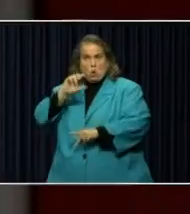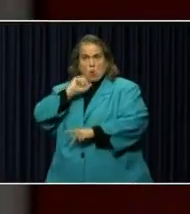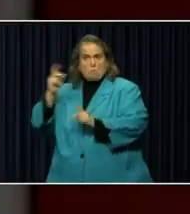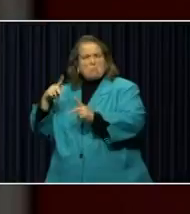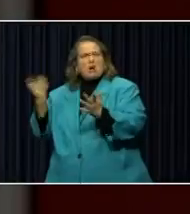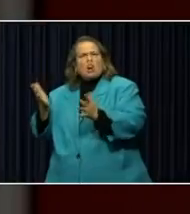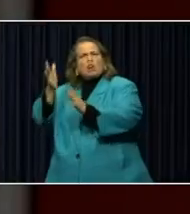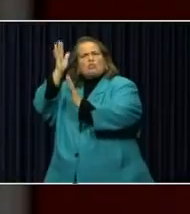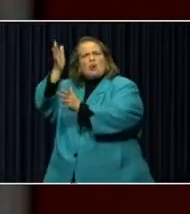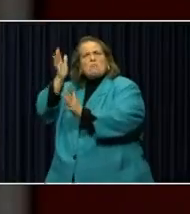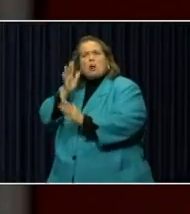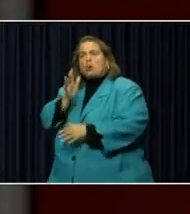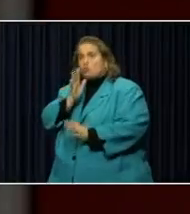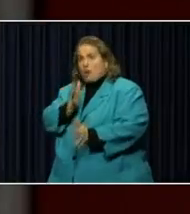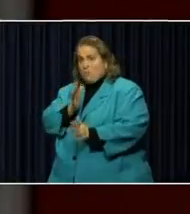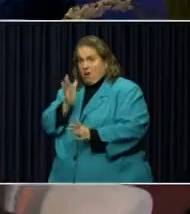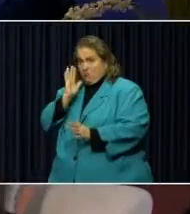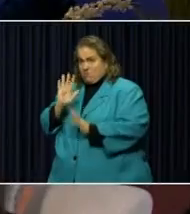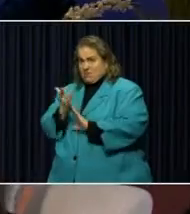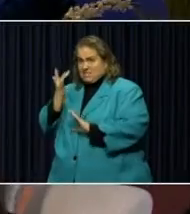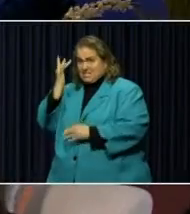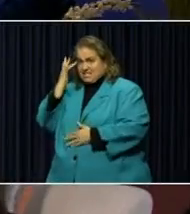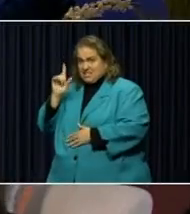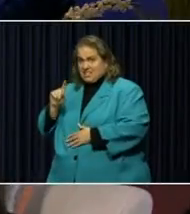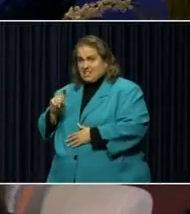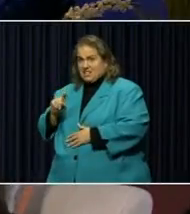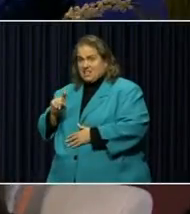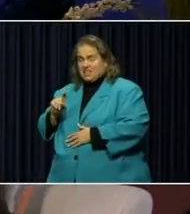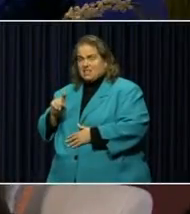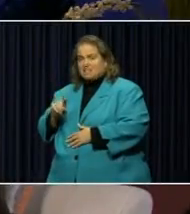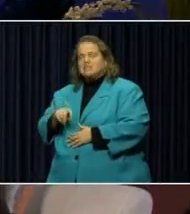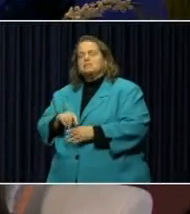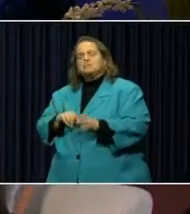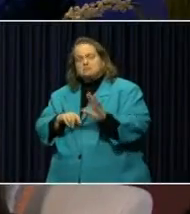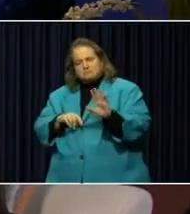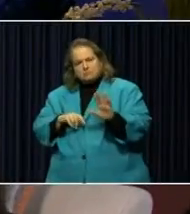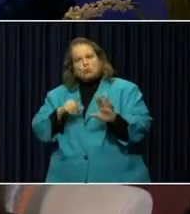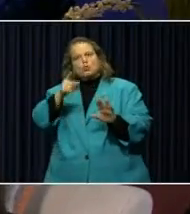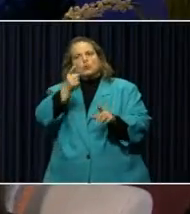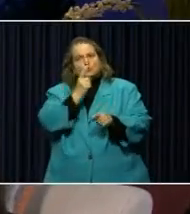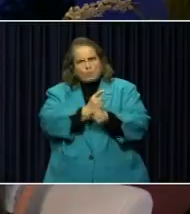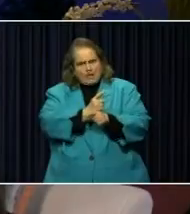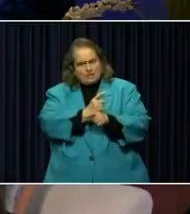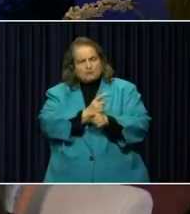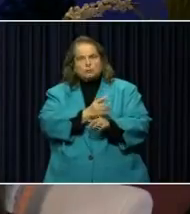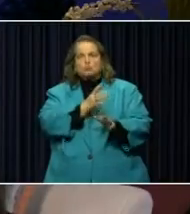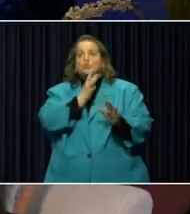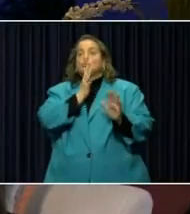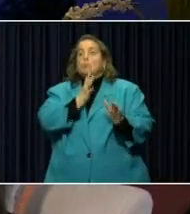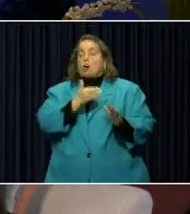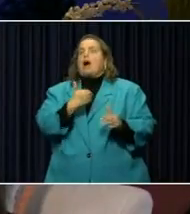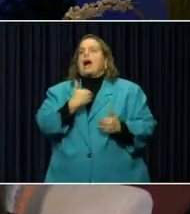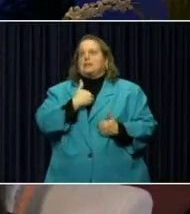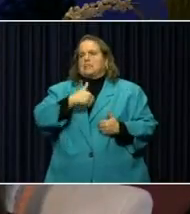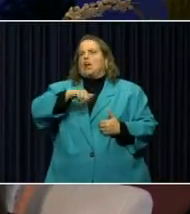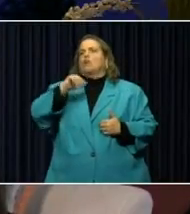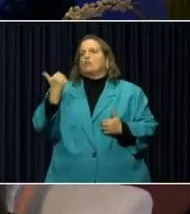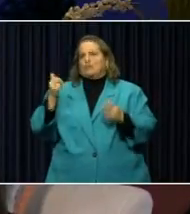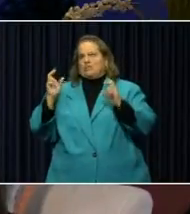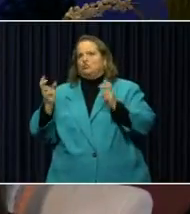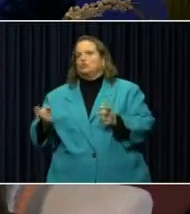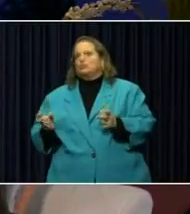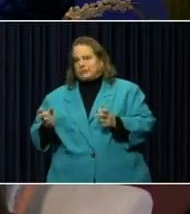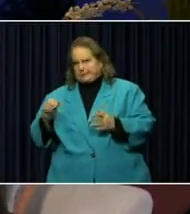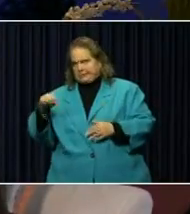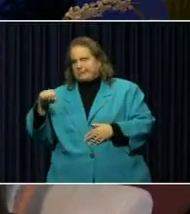Grandma? Is she gonna get sick? So you're right. Nana does have medical problems, and that's why she